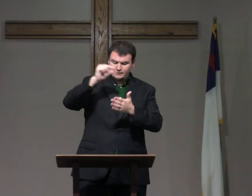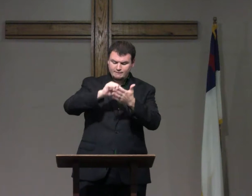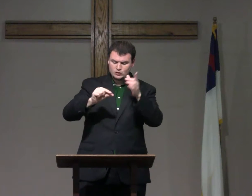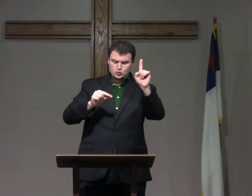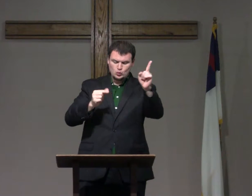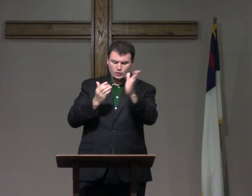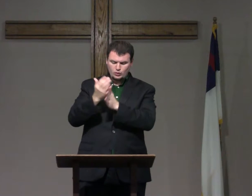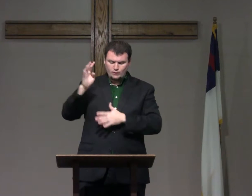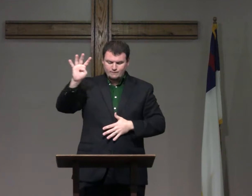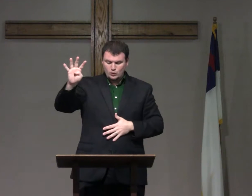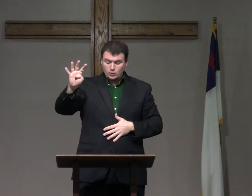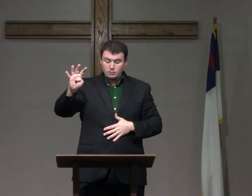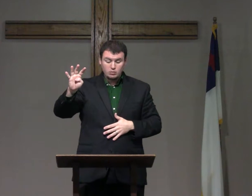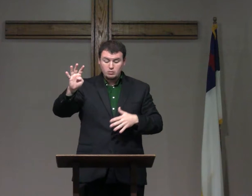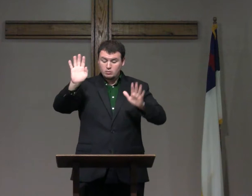1 Corinthians 15, 1 through 4.